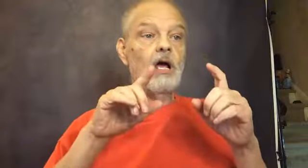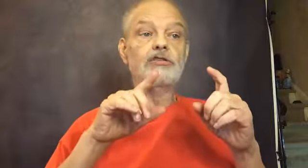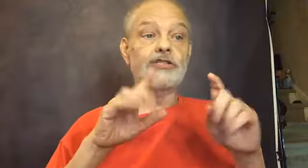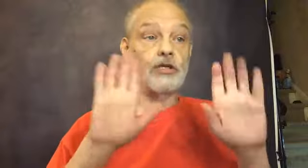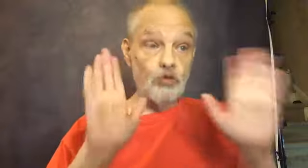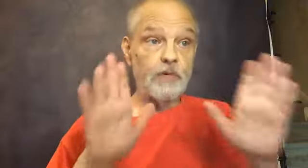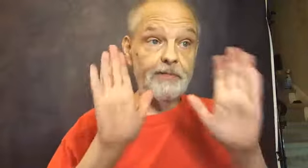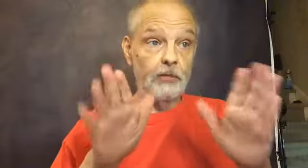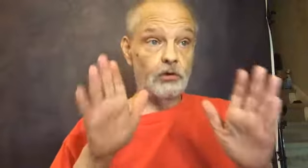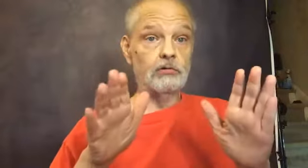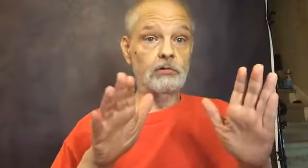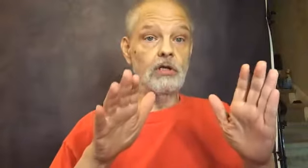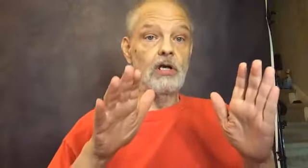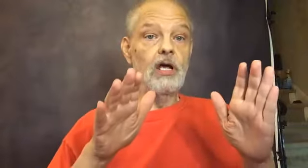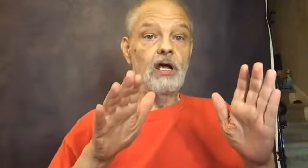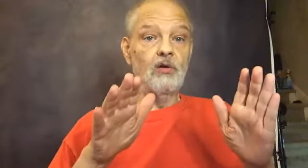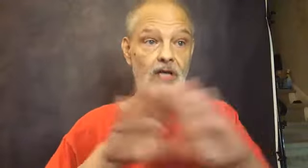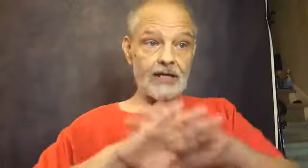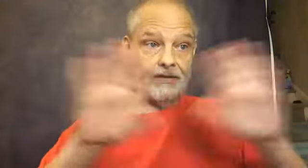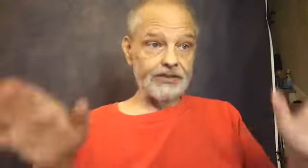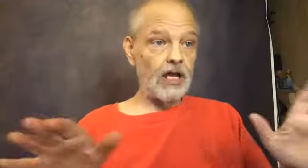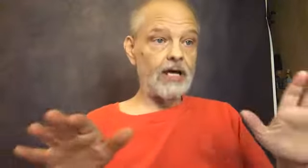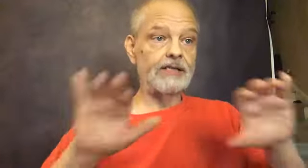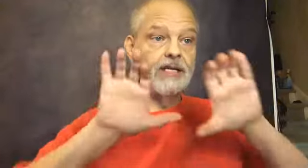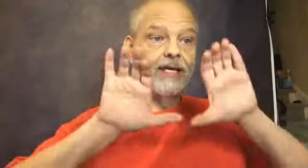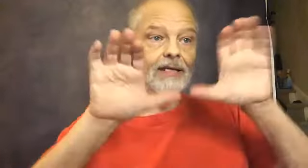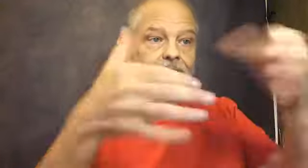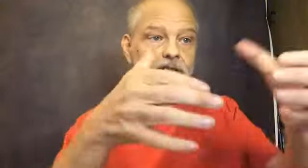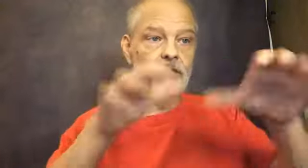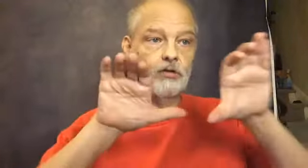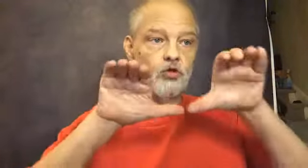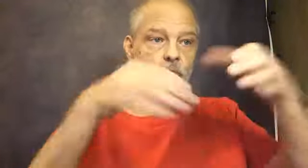Just a group of people, not initialized, is group.